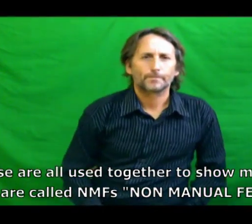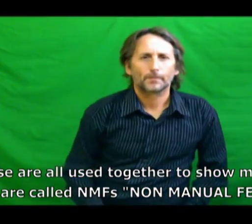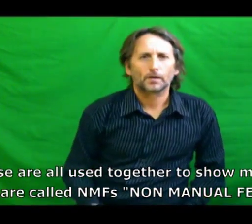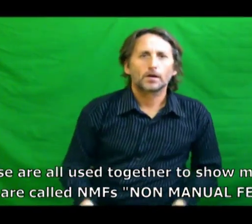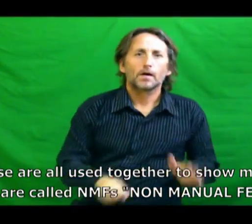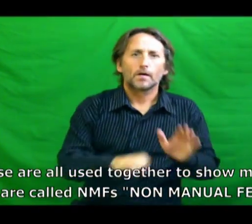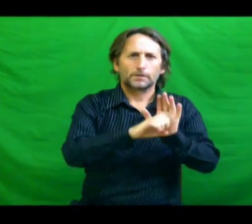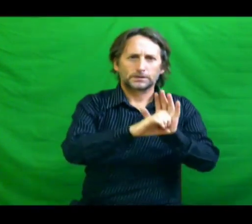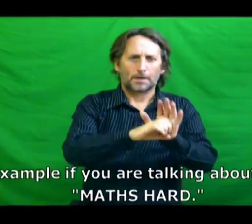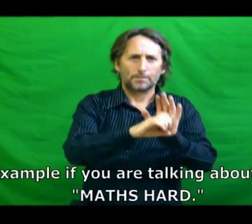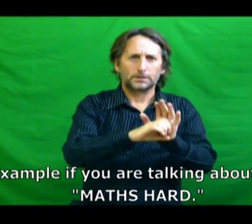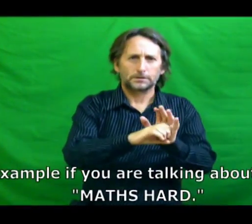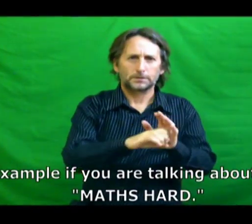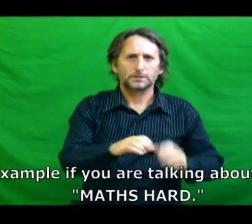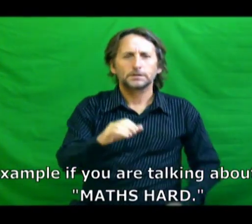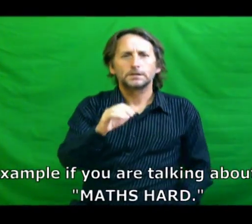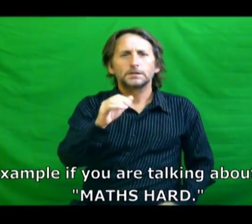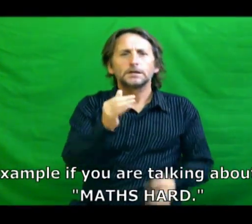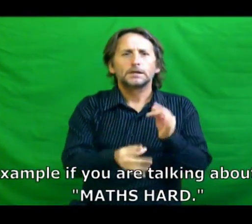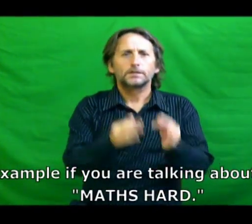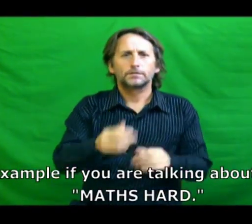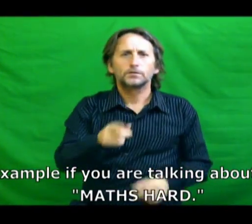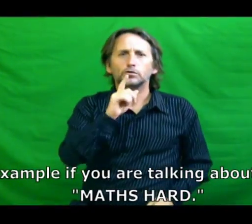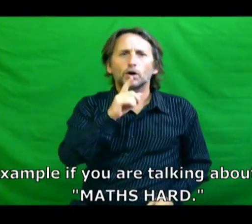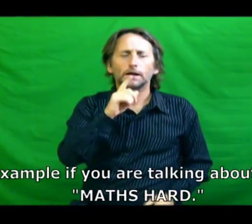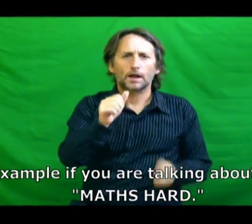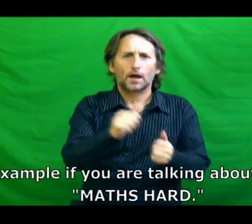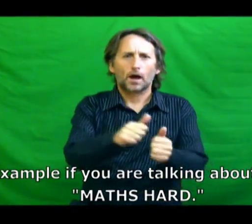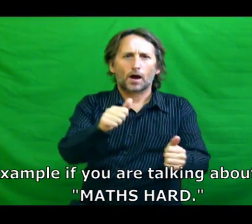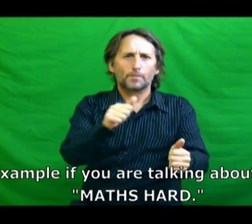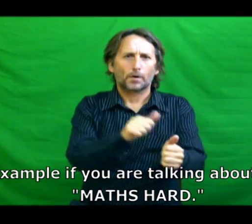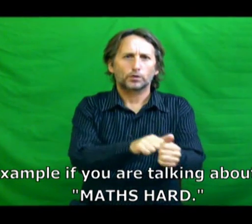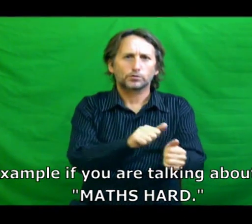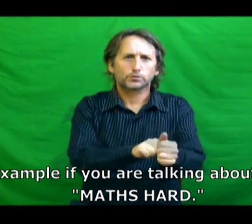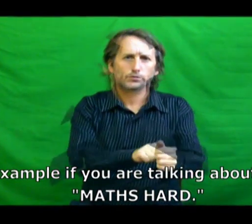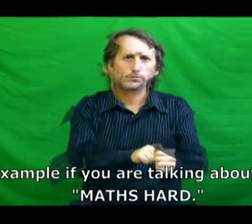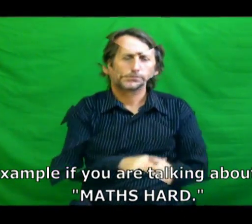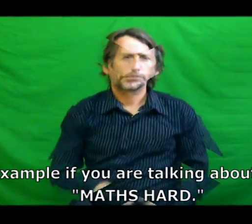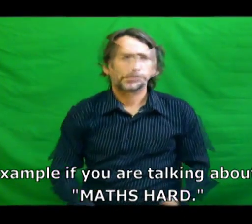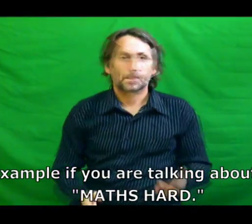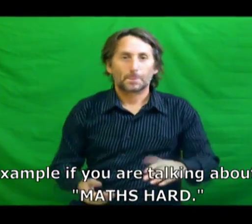For example, if you're talking about maths, you can say maths hard.